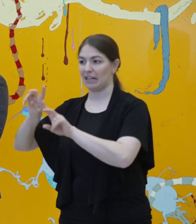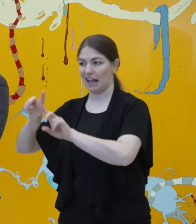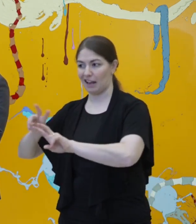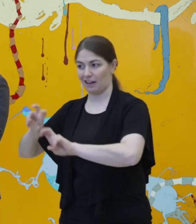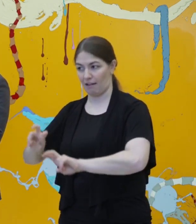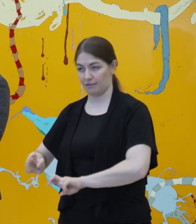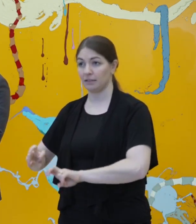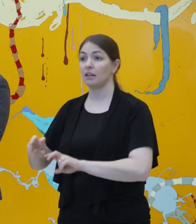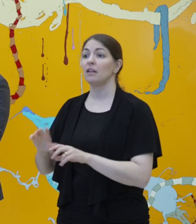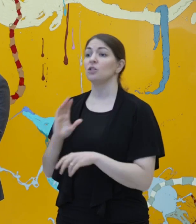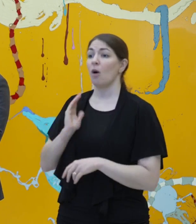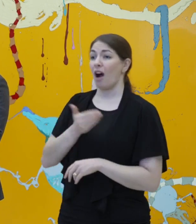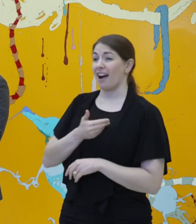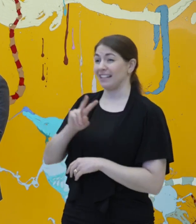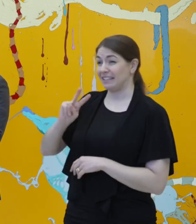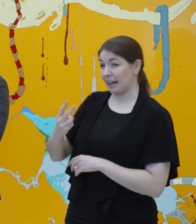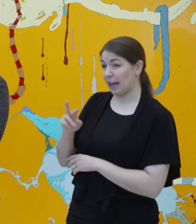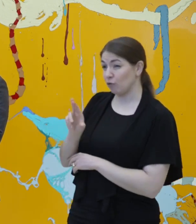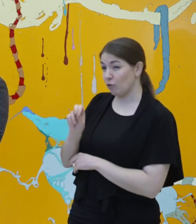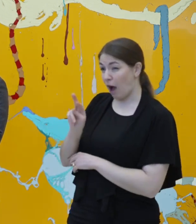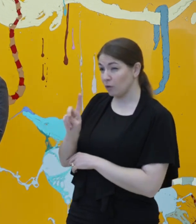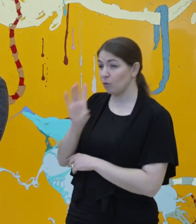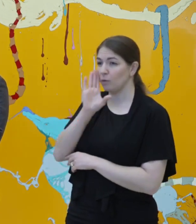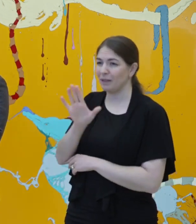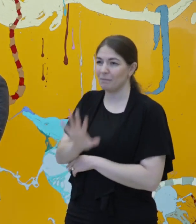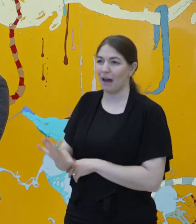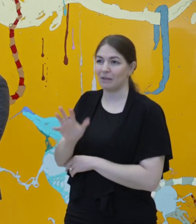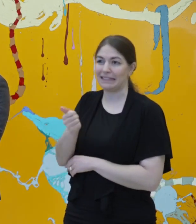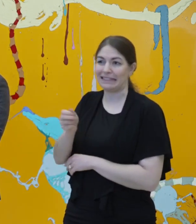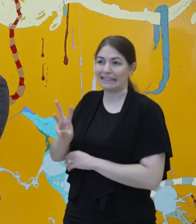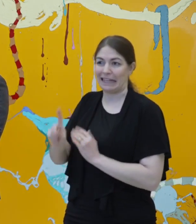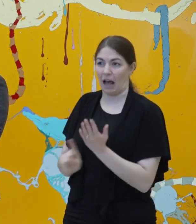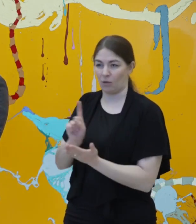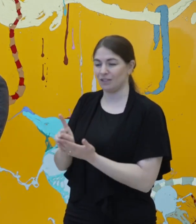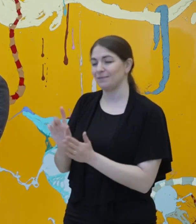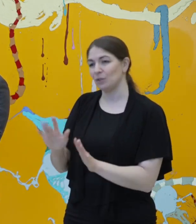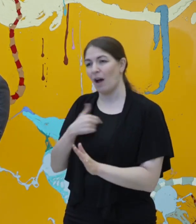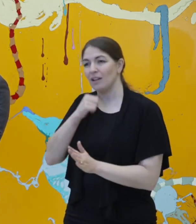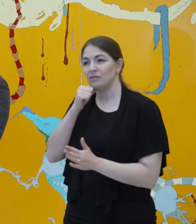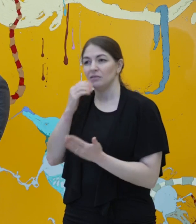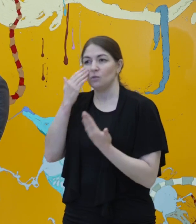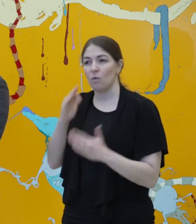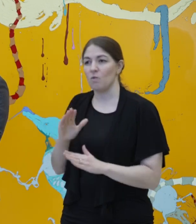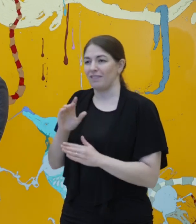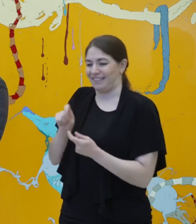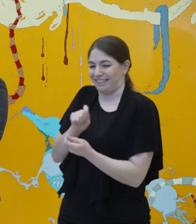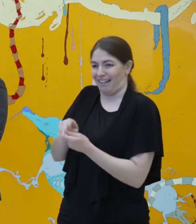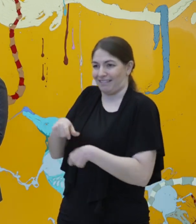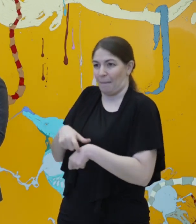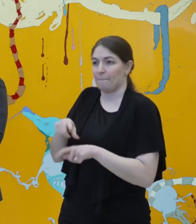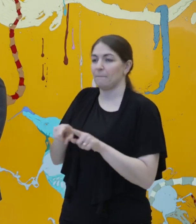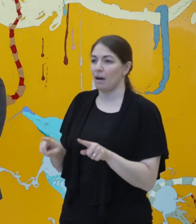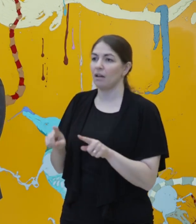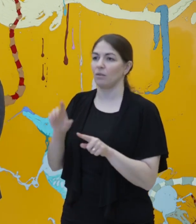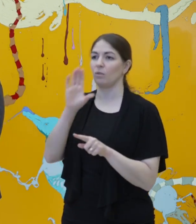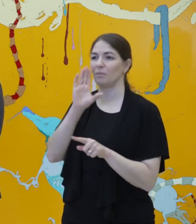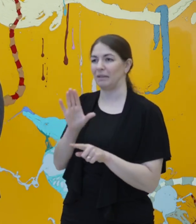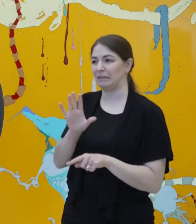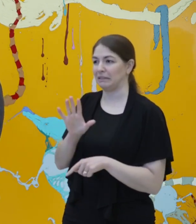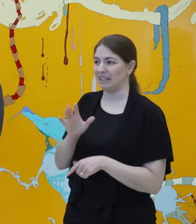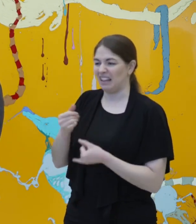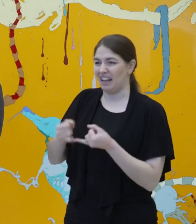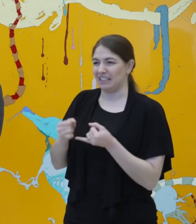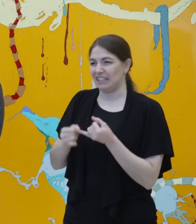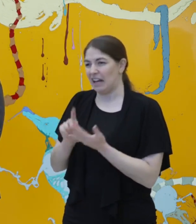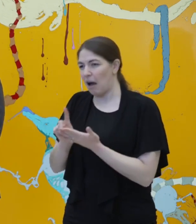second round will be about 16 hours. Sorry, I don't have the exact time of when those samples will go in, but it's within the last hour or so. So